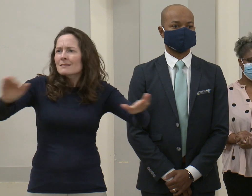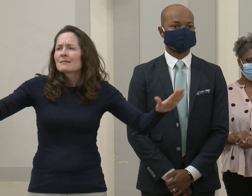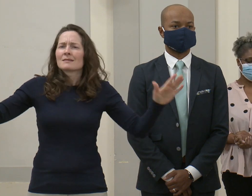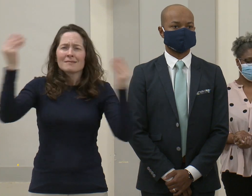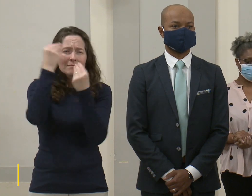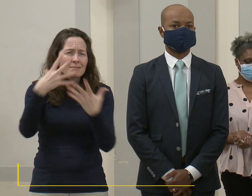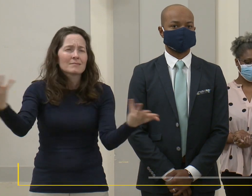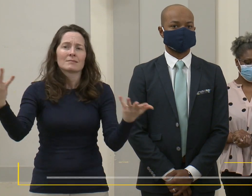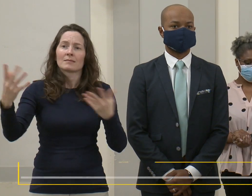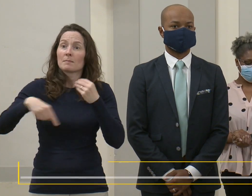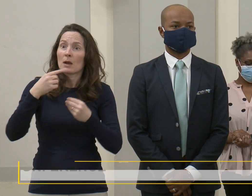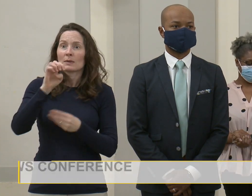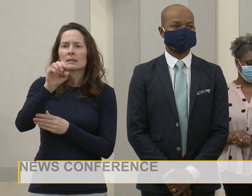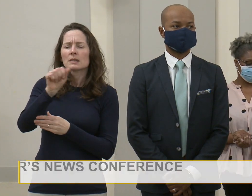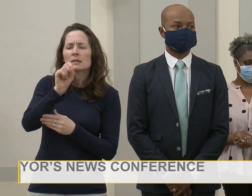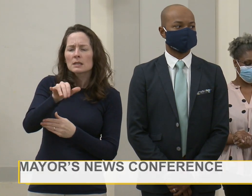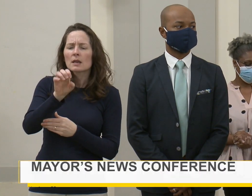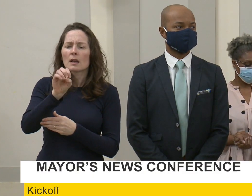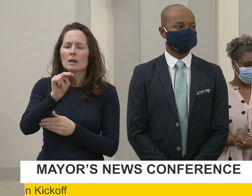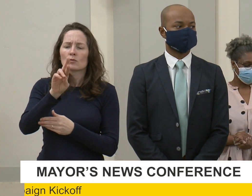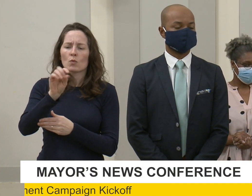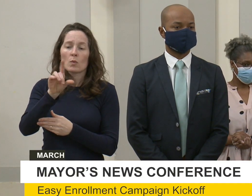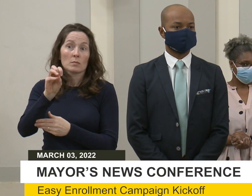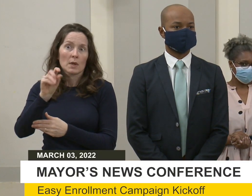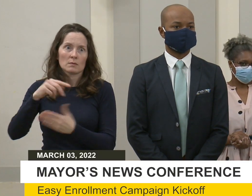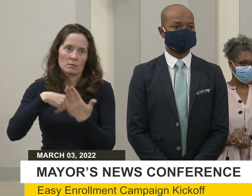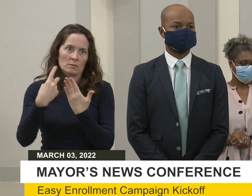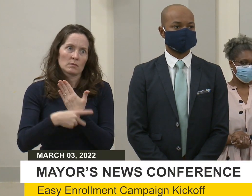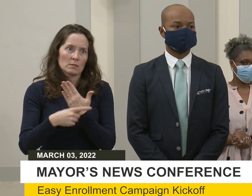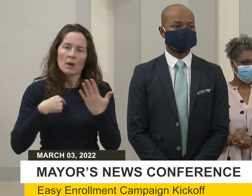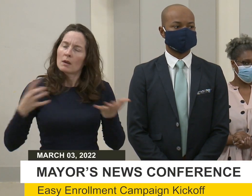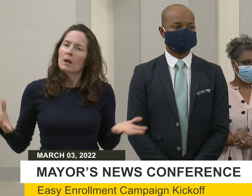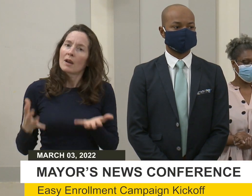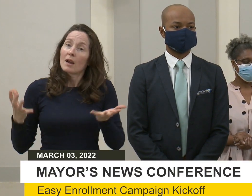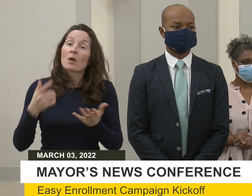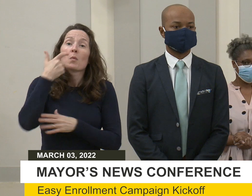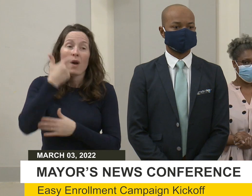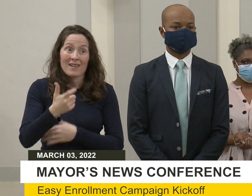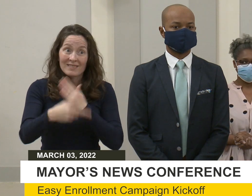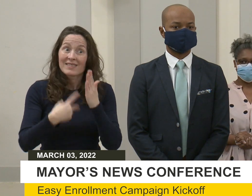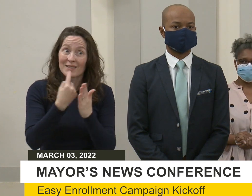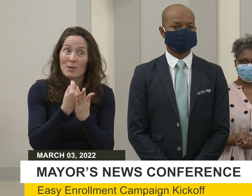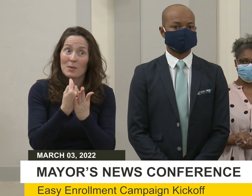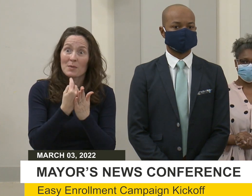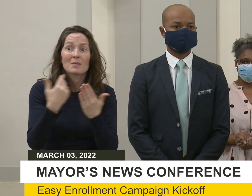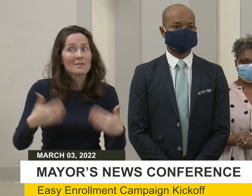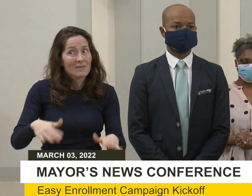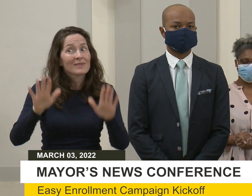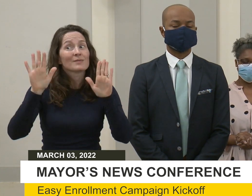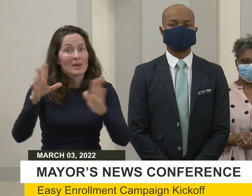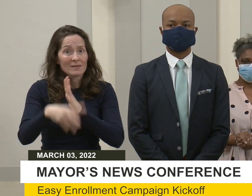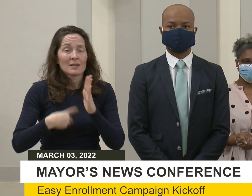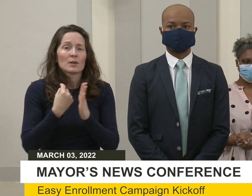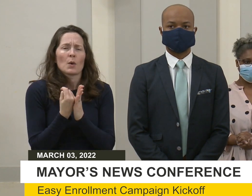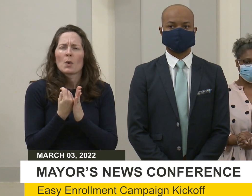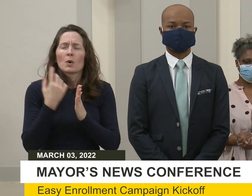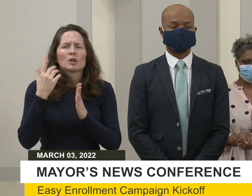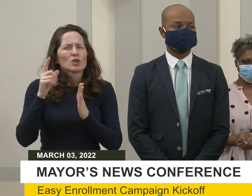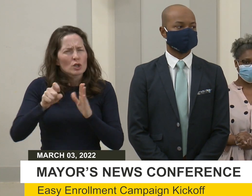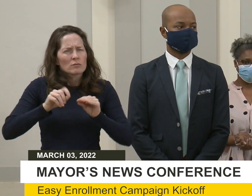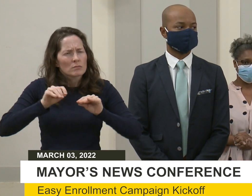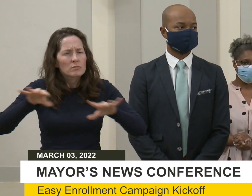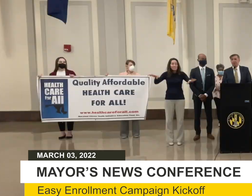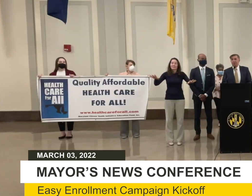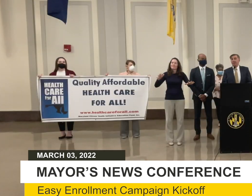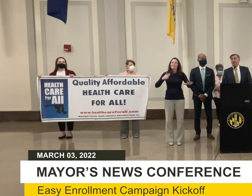message out about the Easy Enrollment Program. I urge you to look at that video. It's great, and it'll be all across the state. And it's my pleasure to introduce